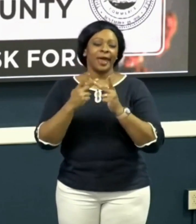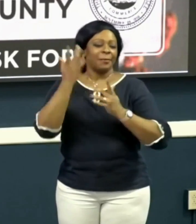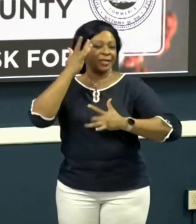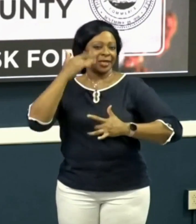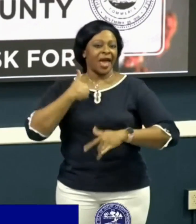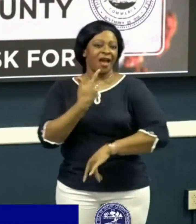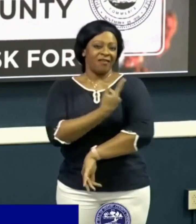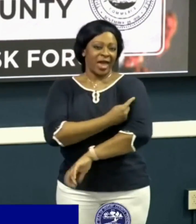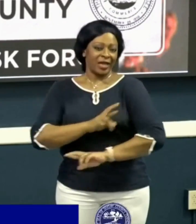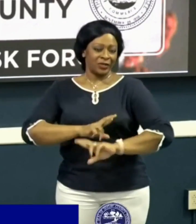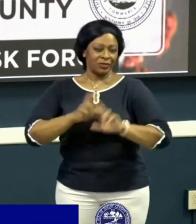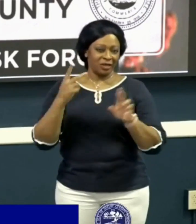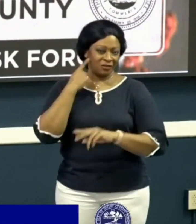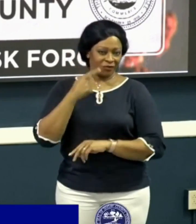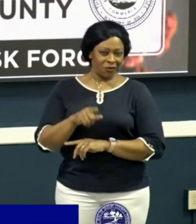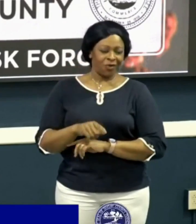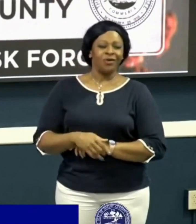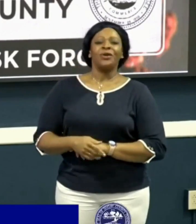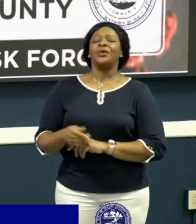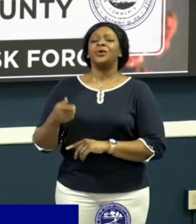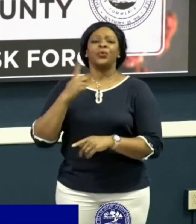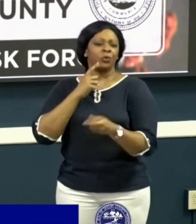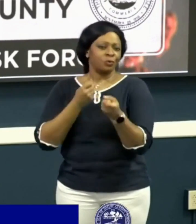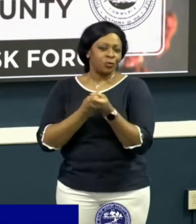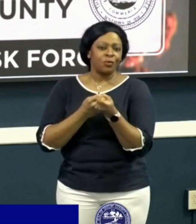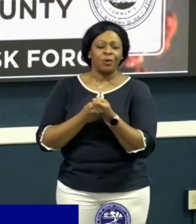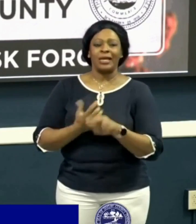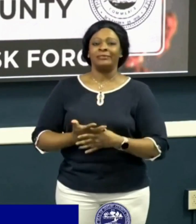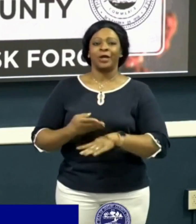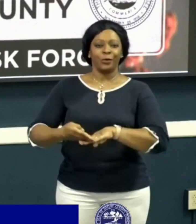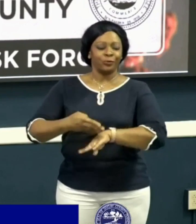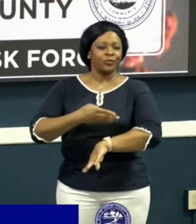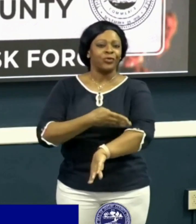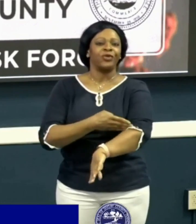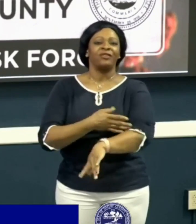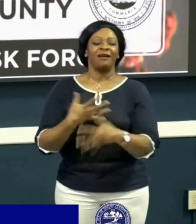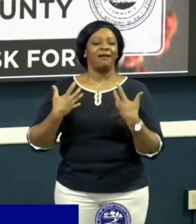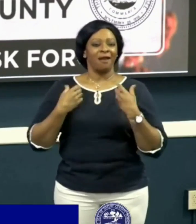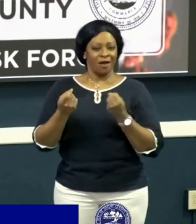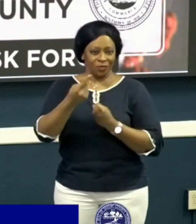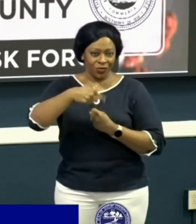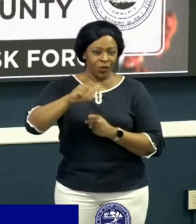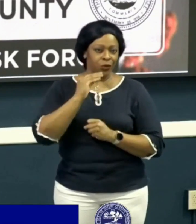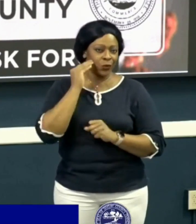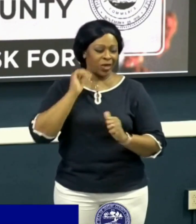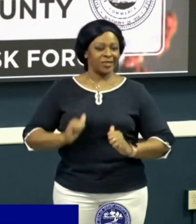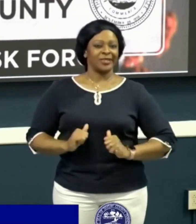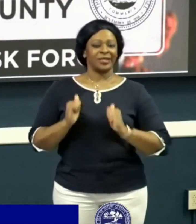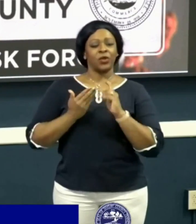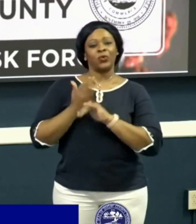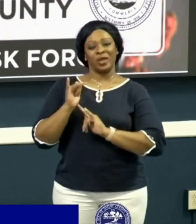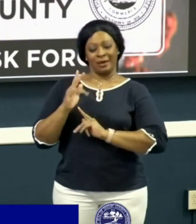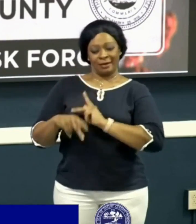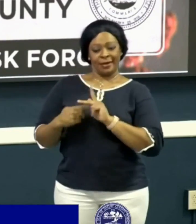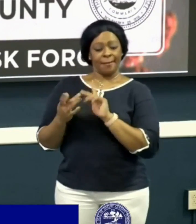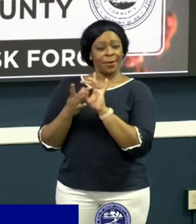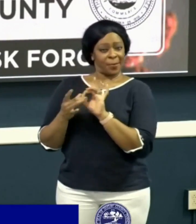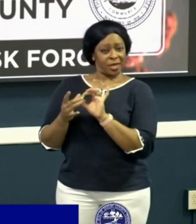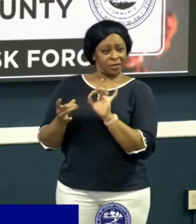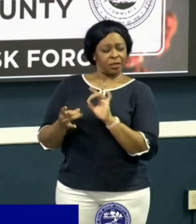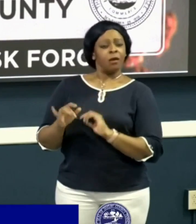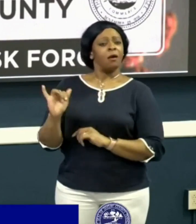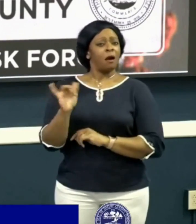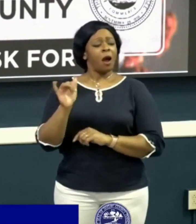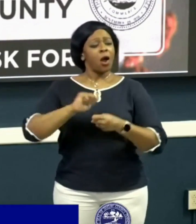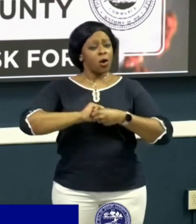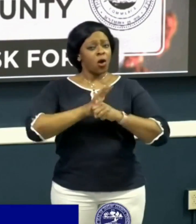We will continue to promote and improve the health of Shelby County residents through that type of messaging. And on